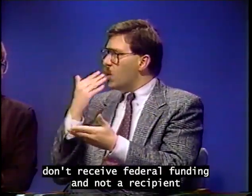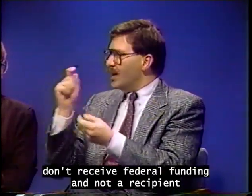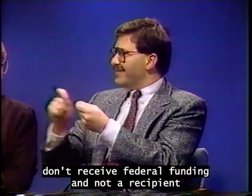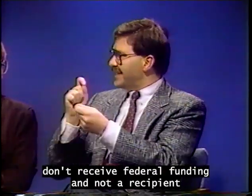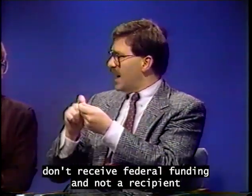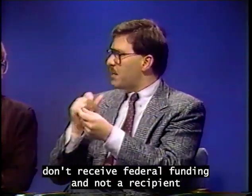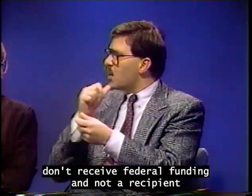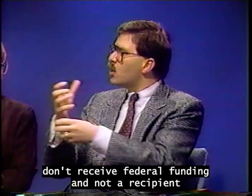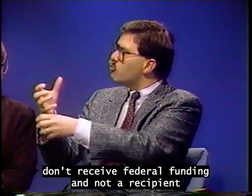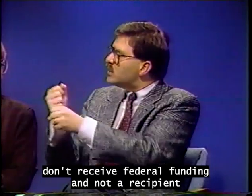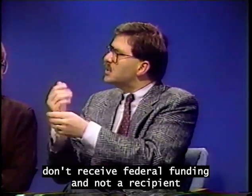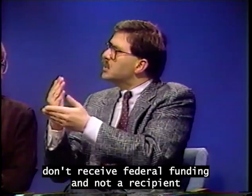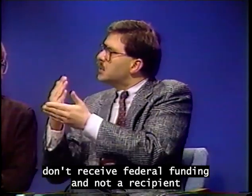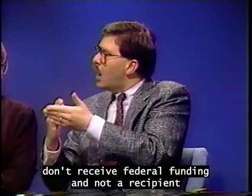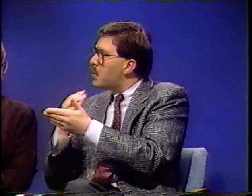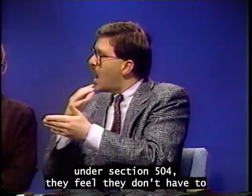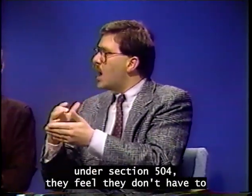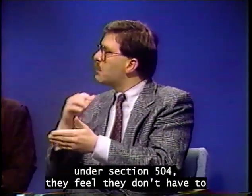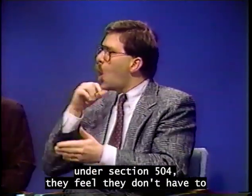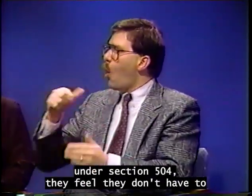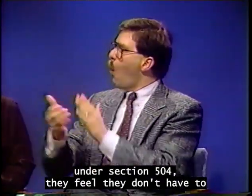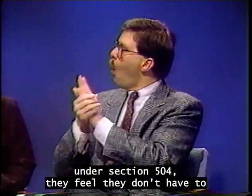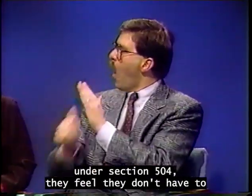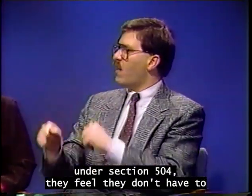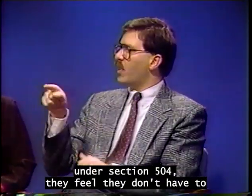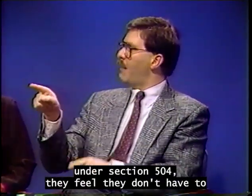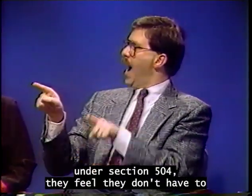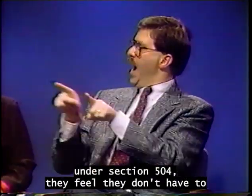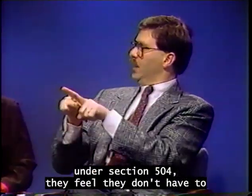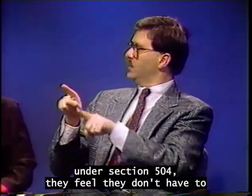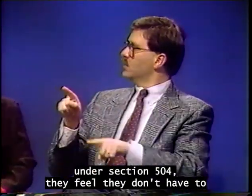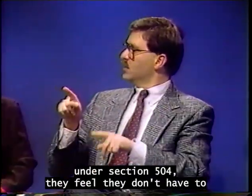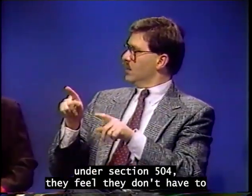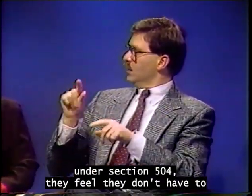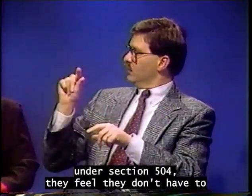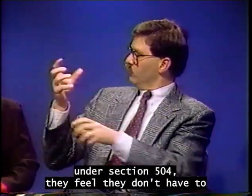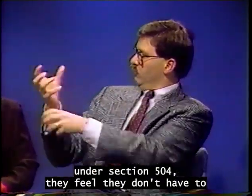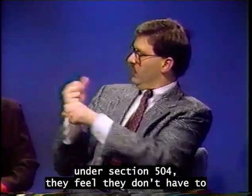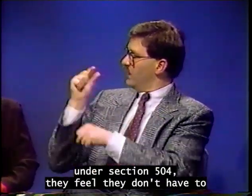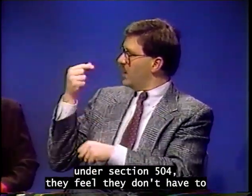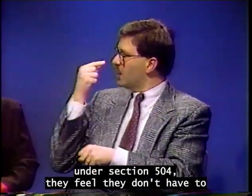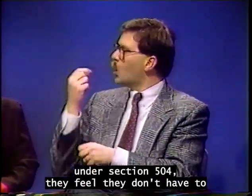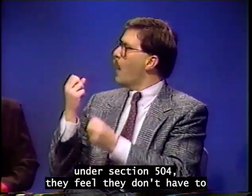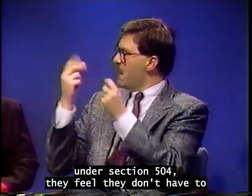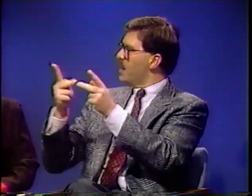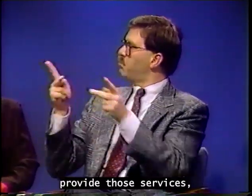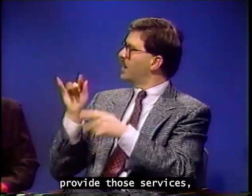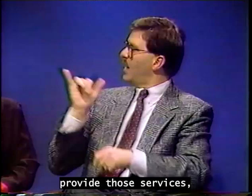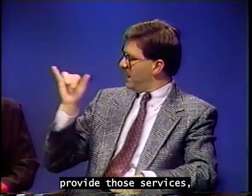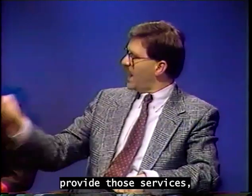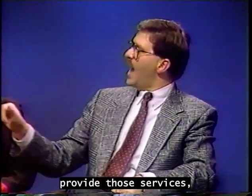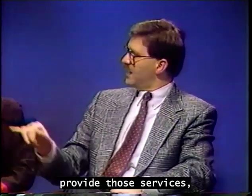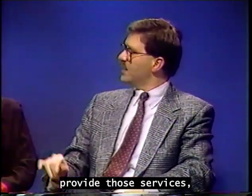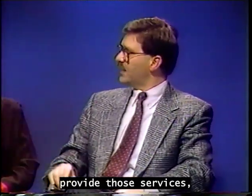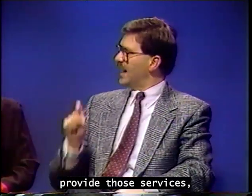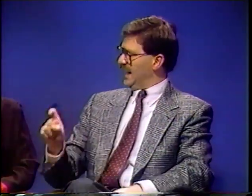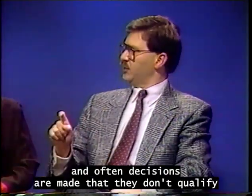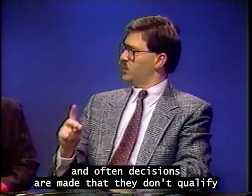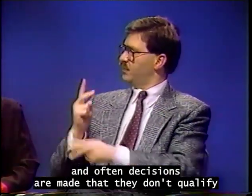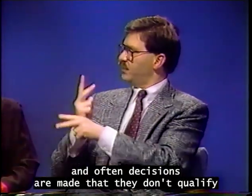funding, they're not a recipient under Section 504, they feel they don't have to provide those services, and